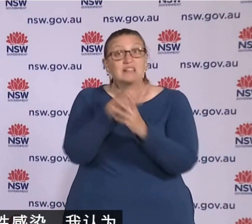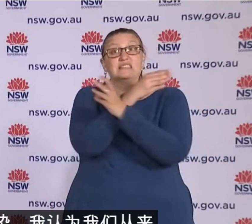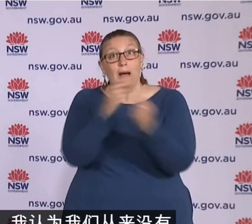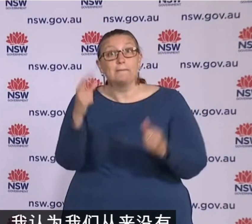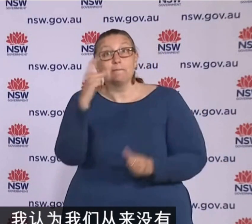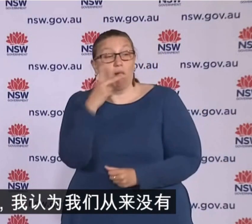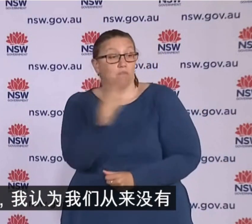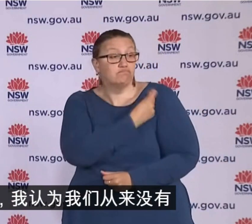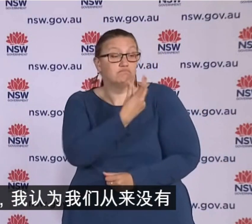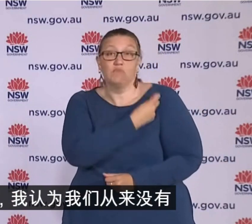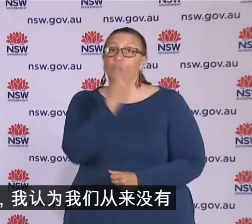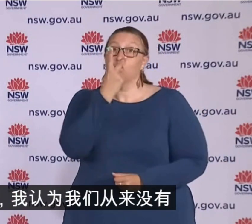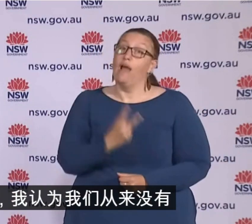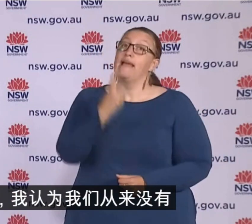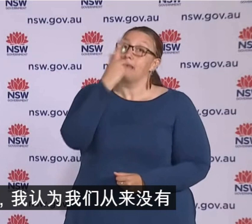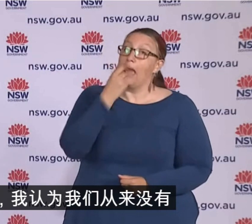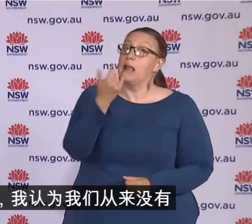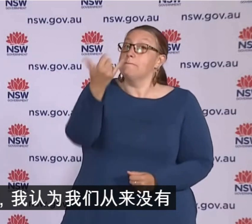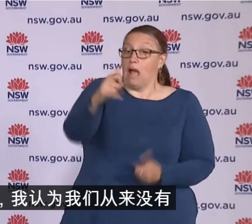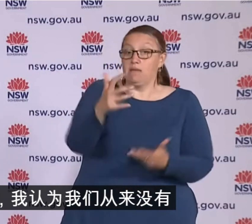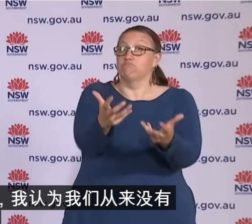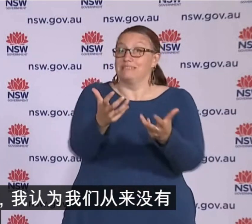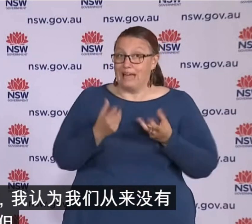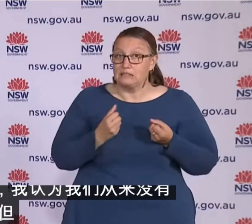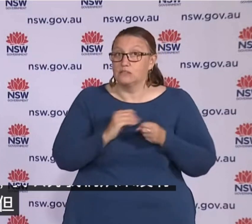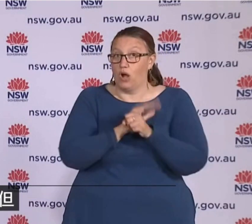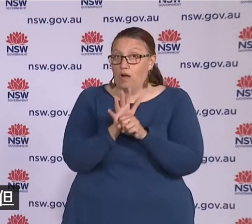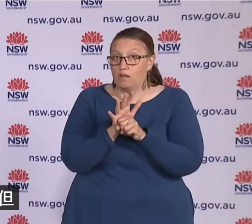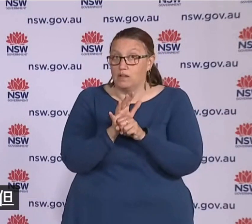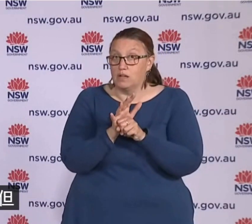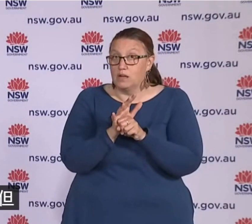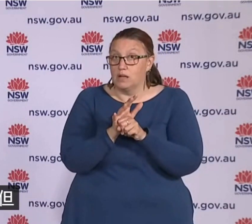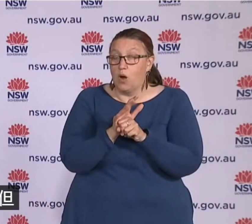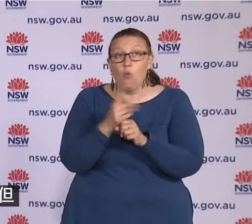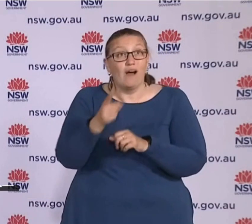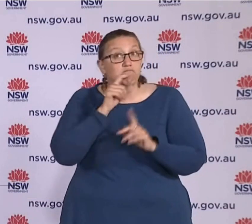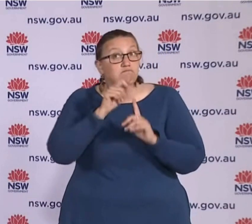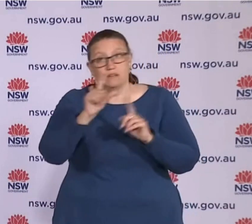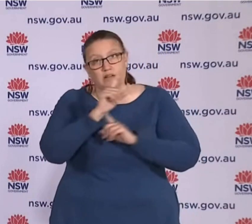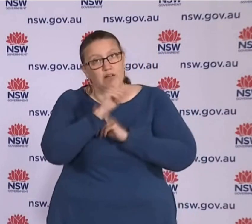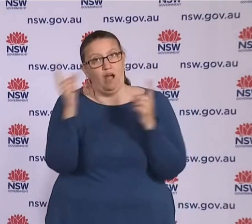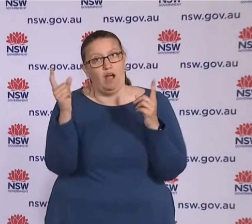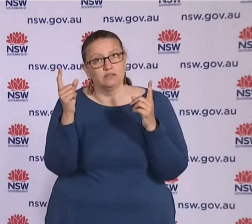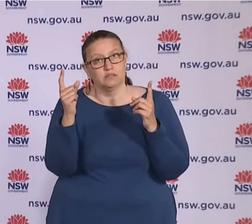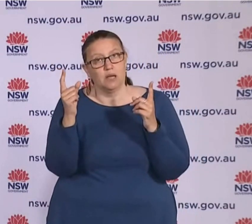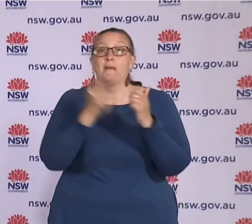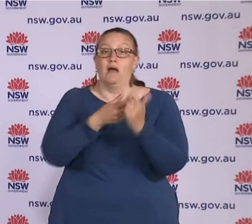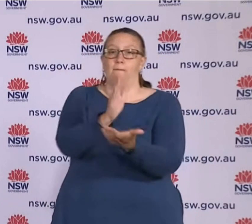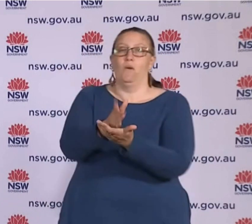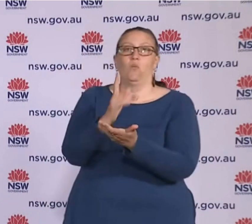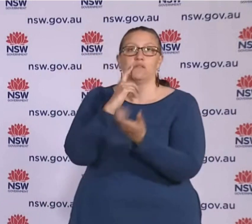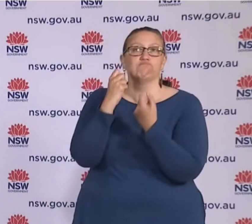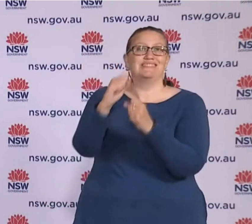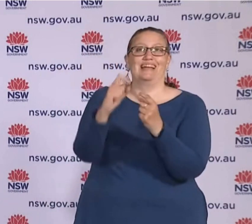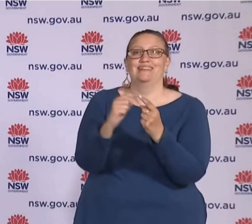and I don't think we've ever said vaccines are totally protective, but we know they're so good at protecting against hospitalisation and death, and